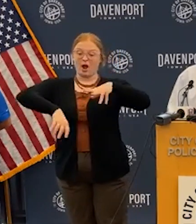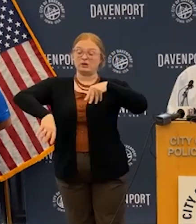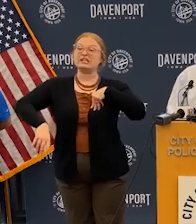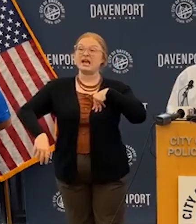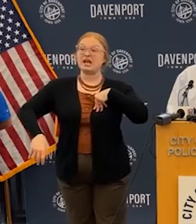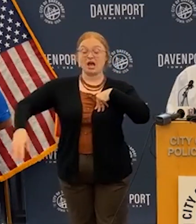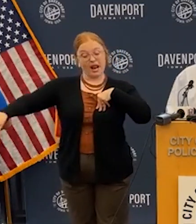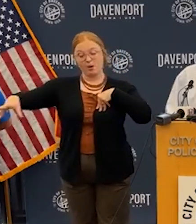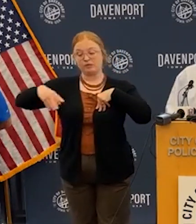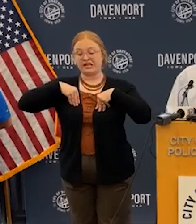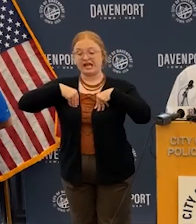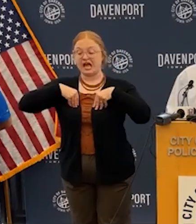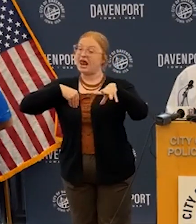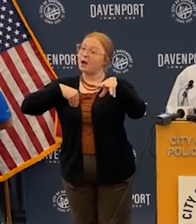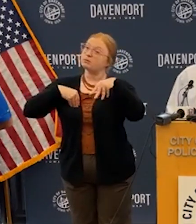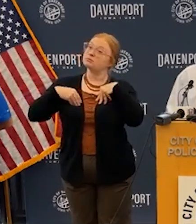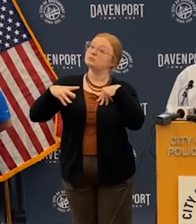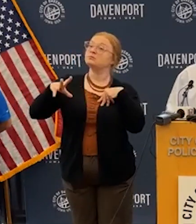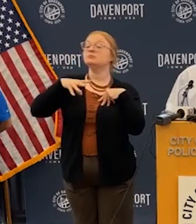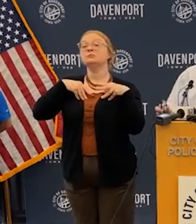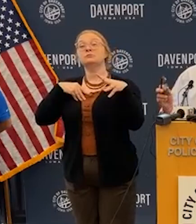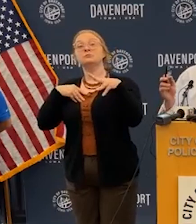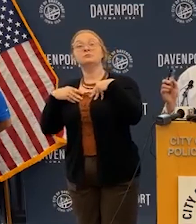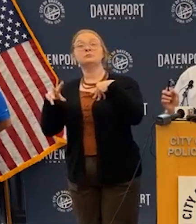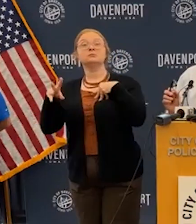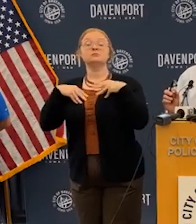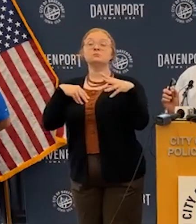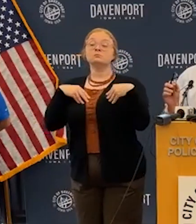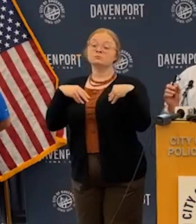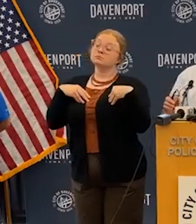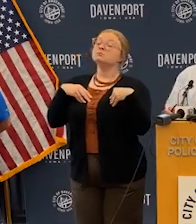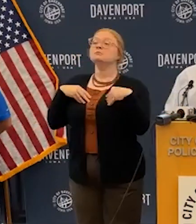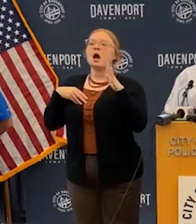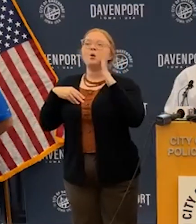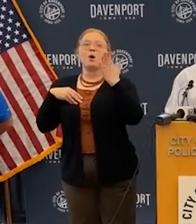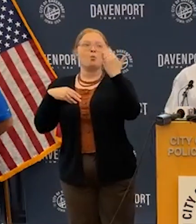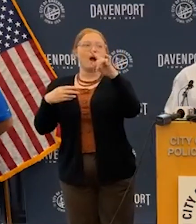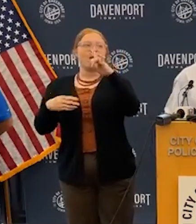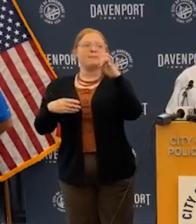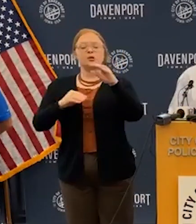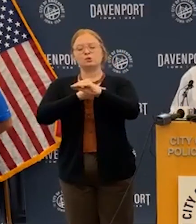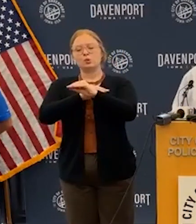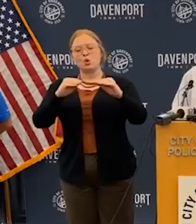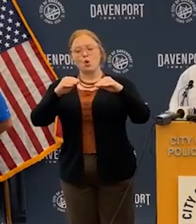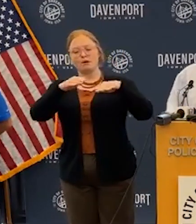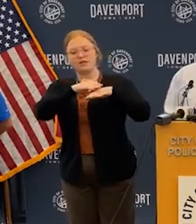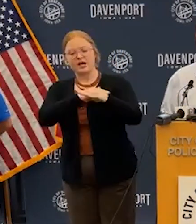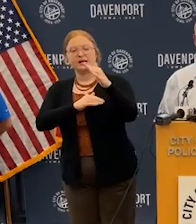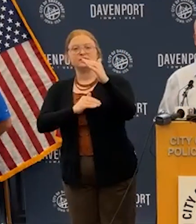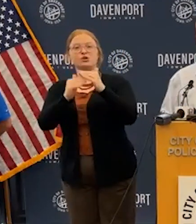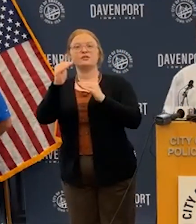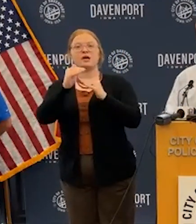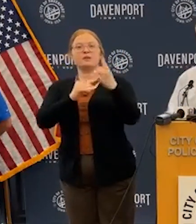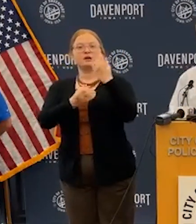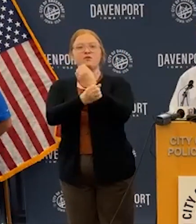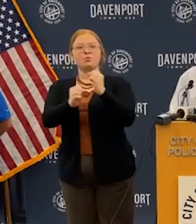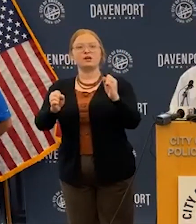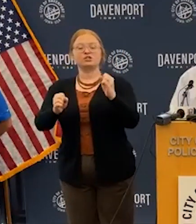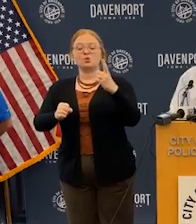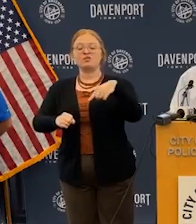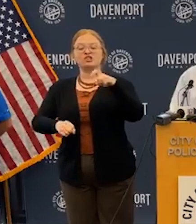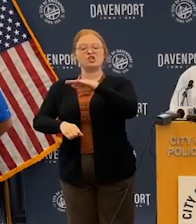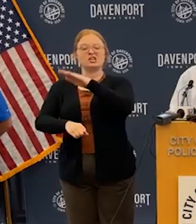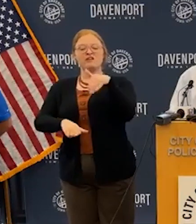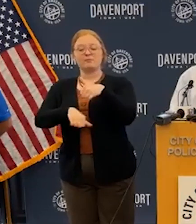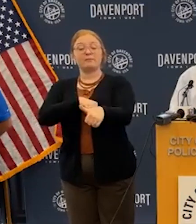no way should anybody that's going in that building to rescue people take any of that. Or somebody who tried to inspect, and we